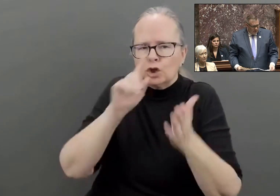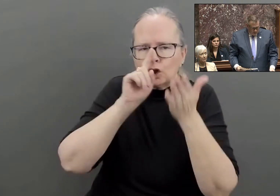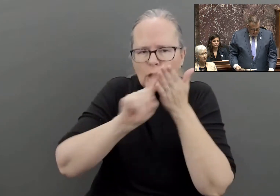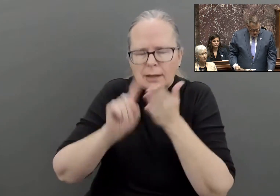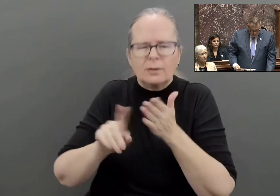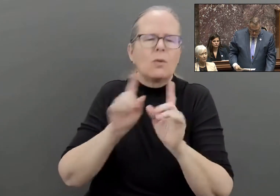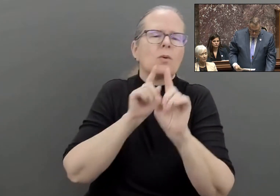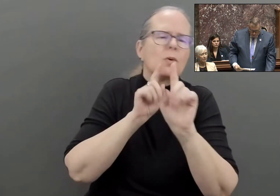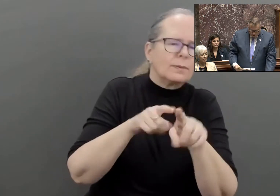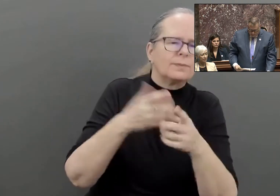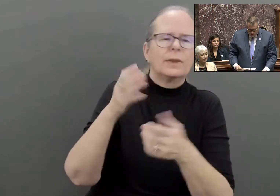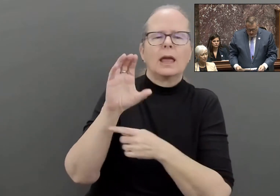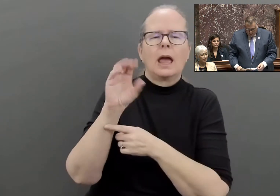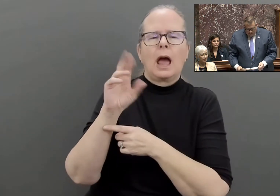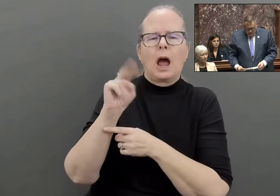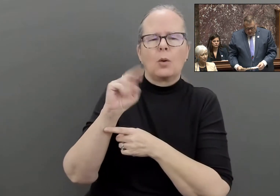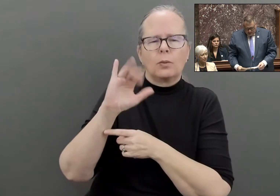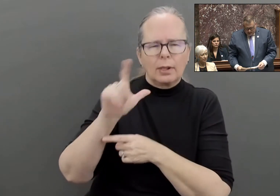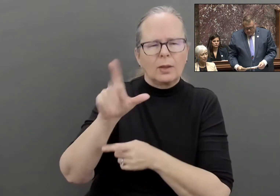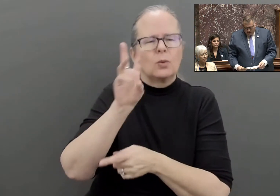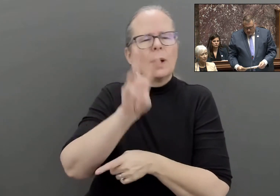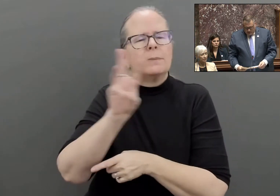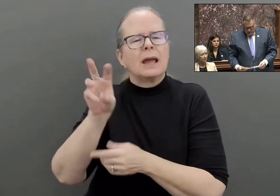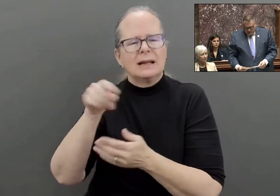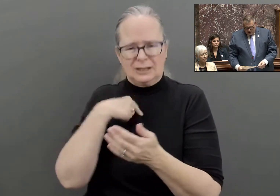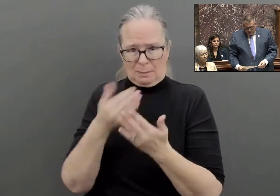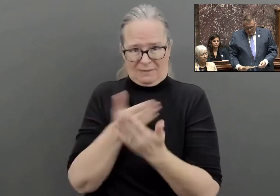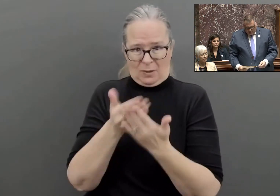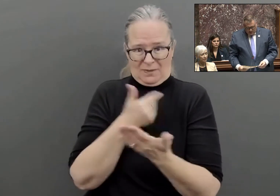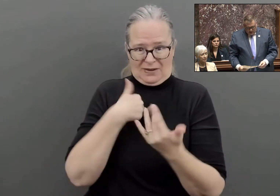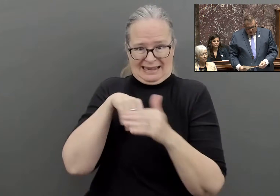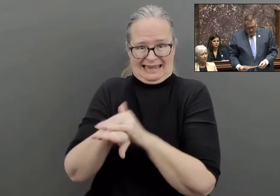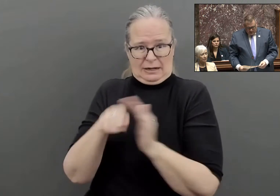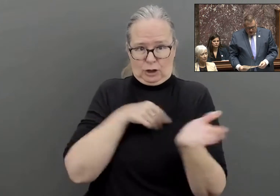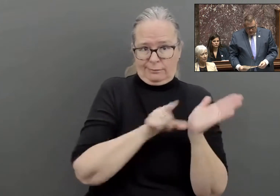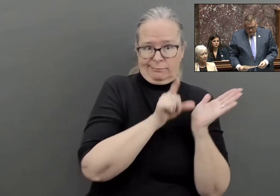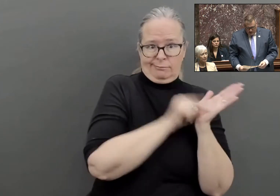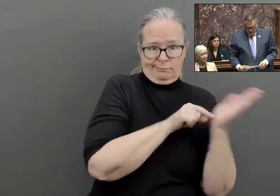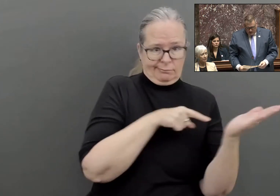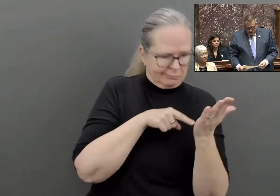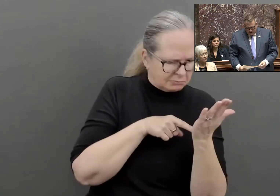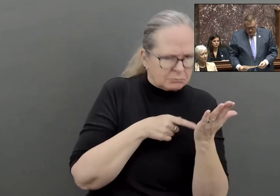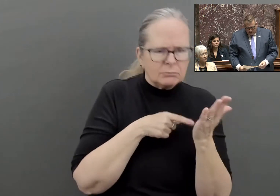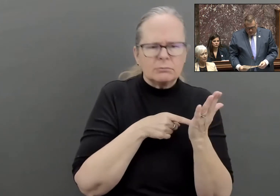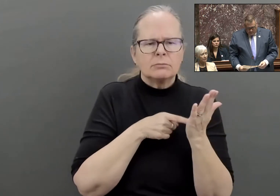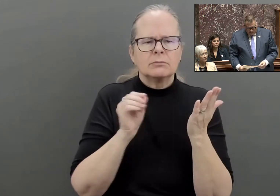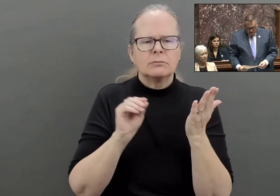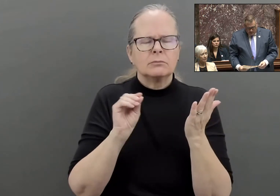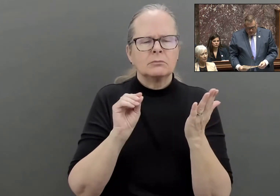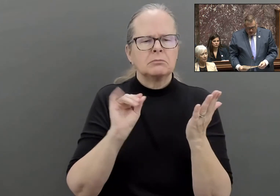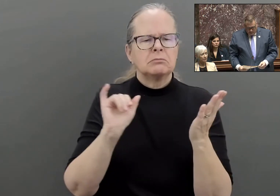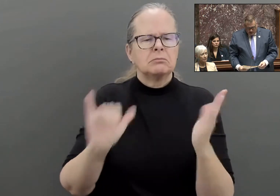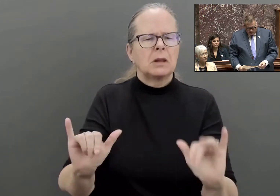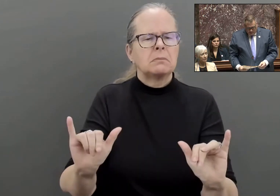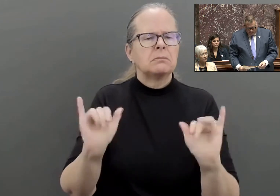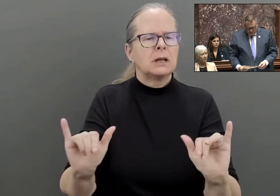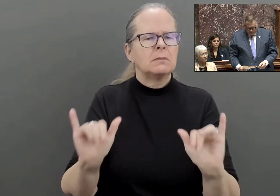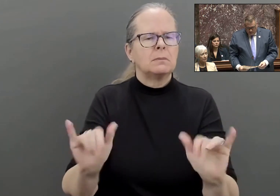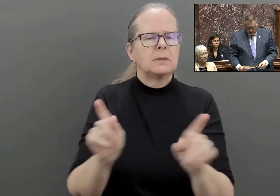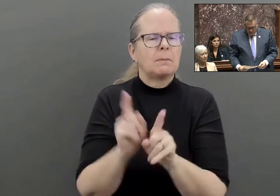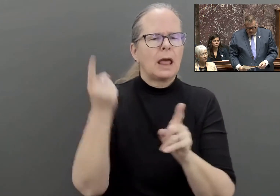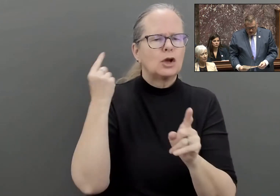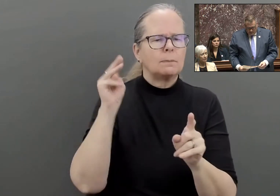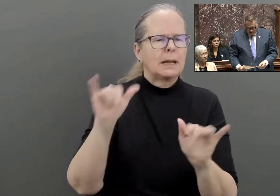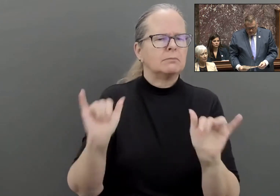13, 2024. The lack of regulatory changes to the Climate Action Tax Credit at a time people are filing their income tax returns